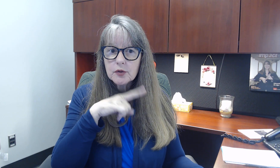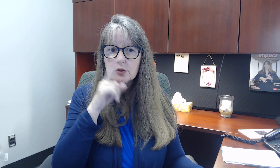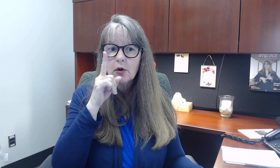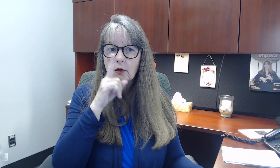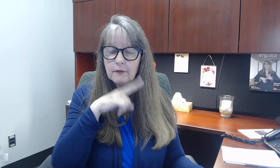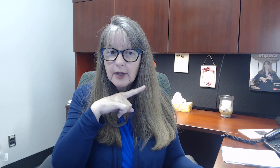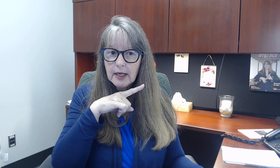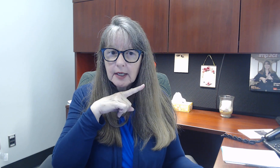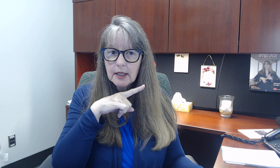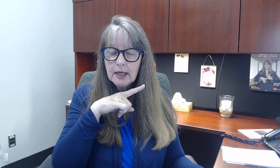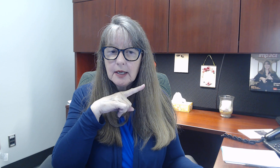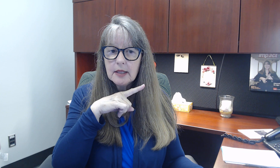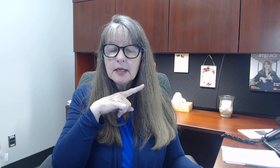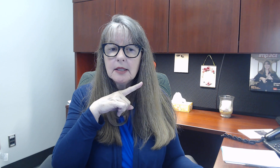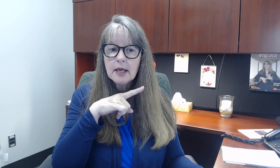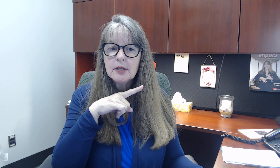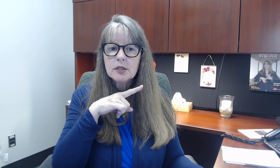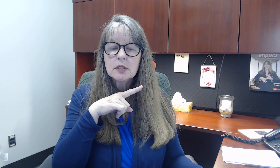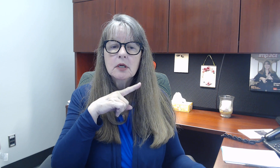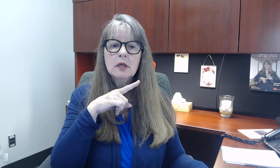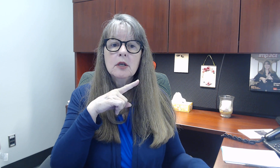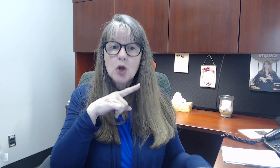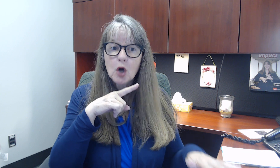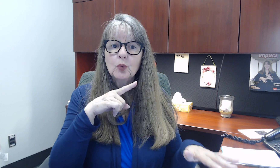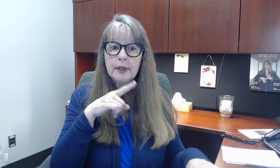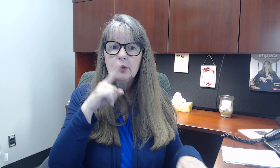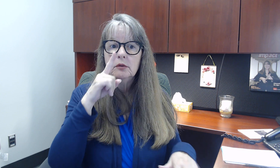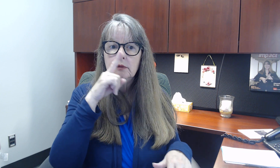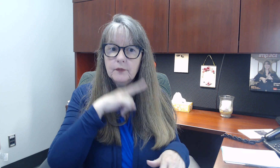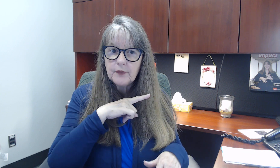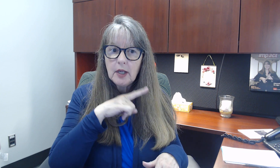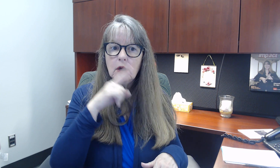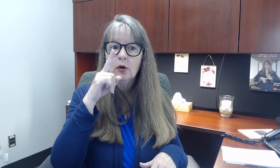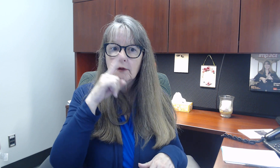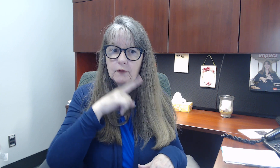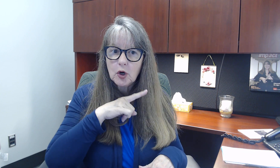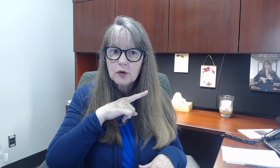False or fake. Anything that's not real. Fake or false.